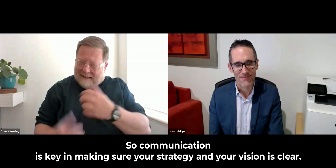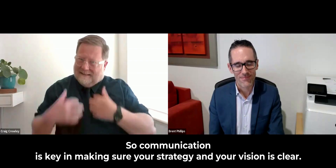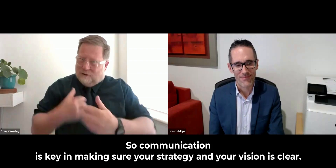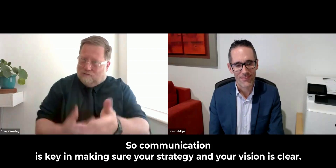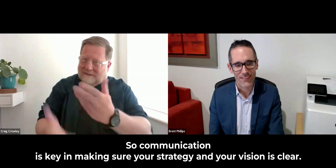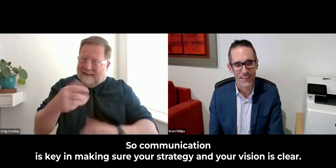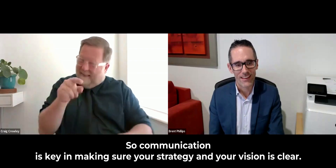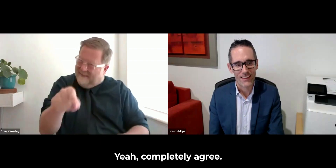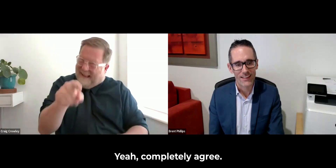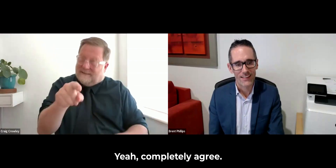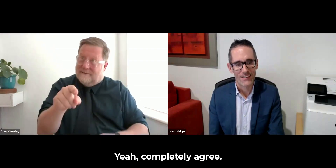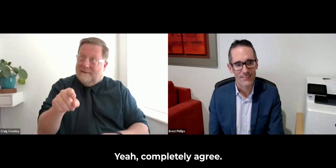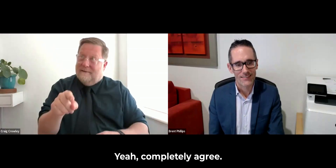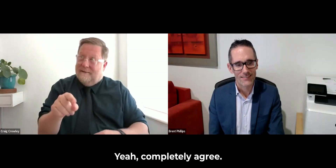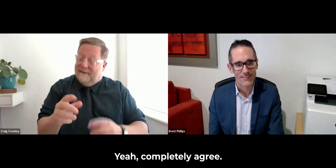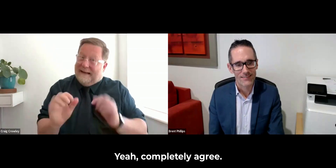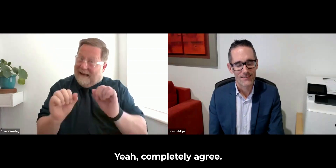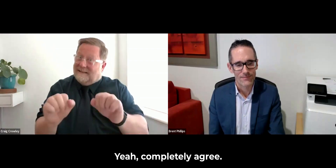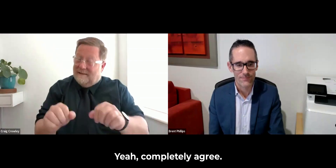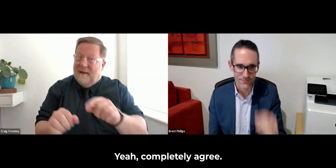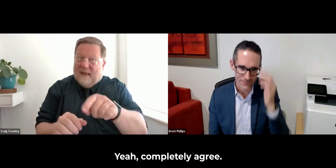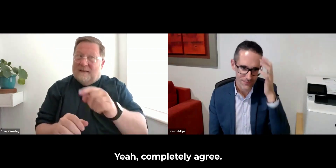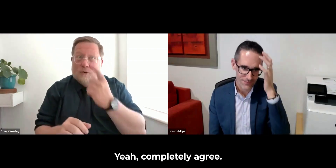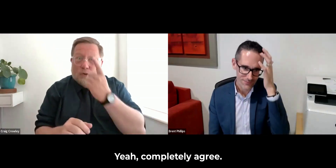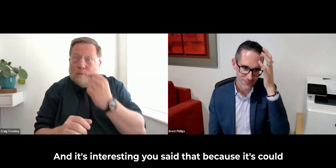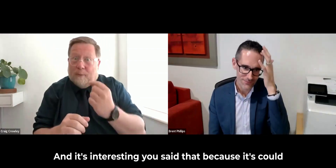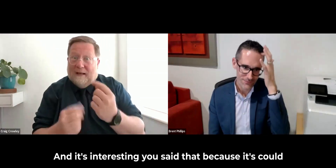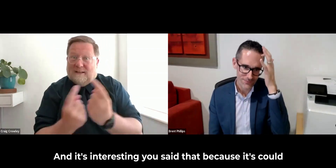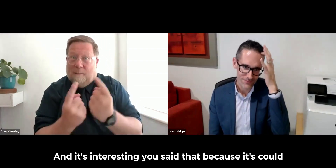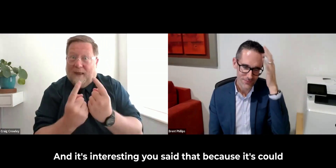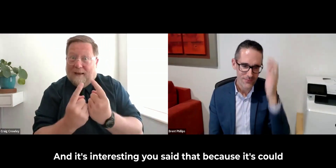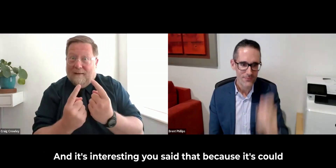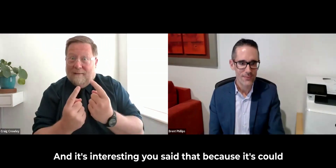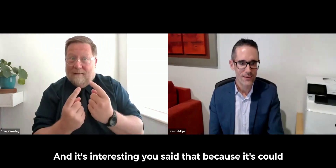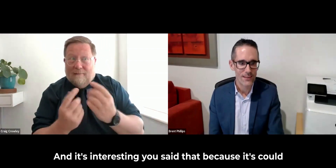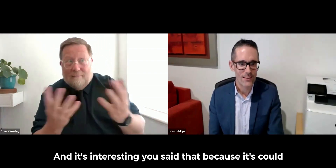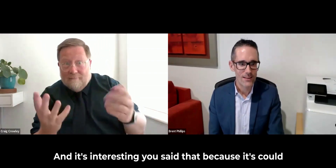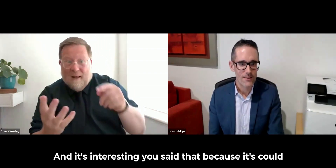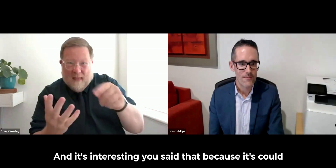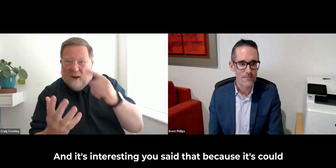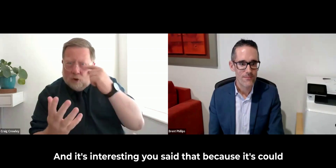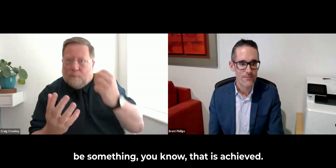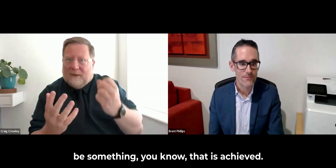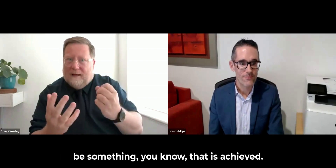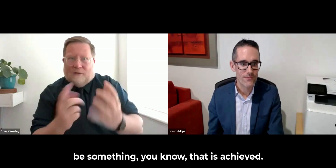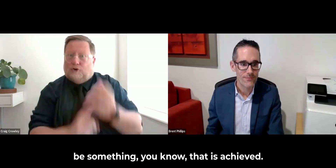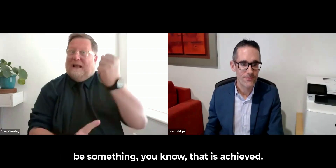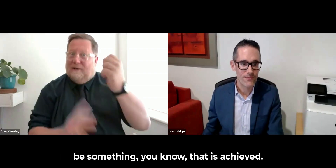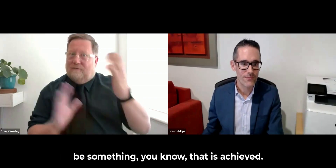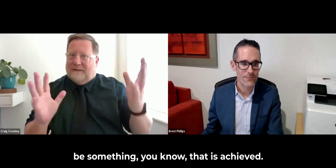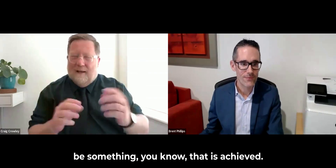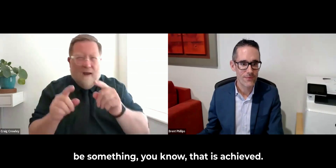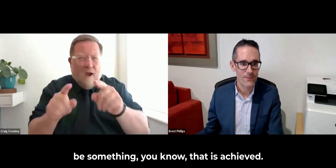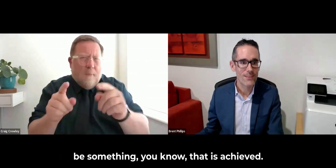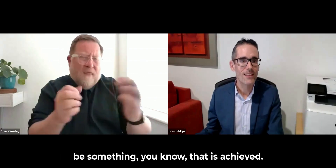clear. Yeah, completely agree. And it's interesting you said that, because it could be something, that